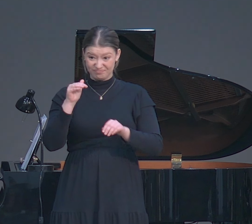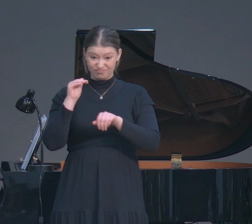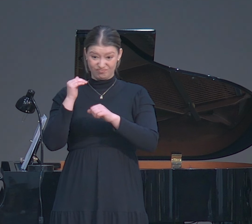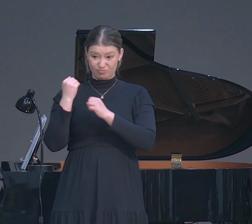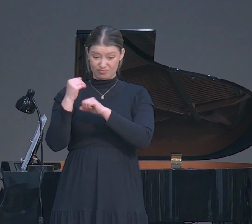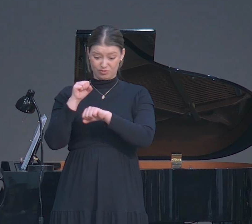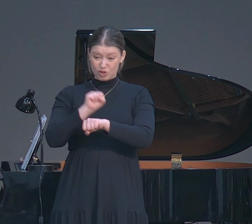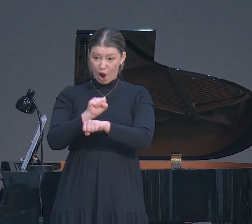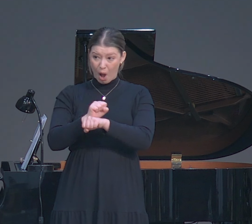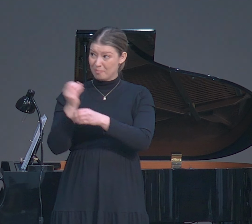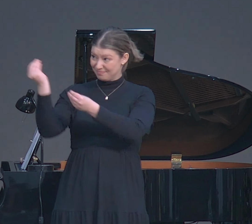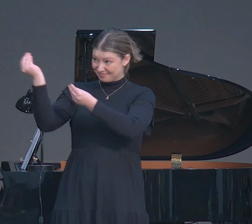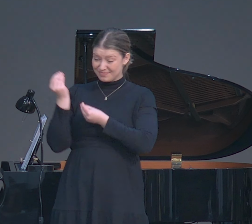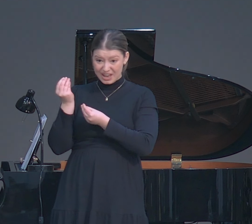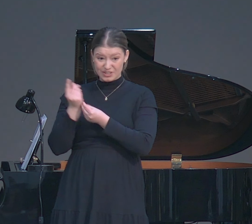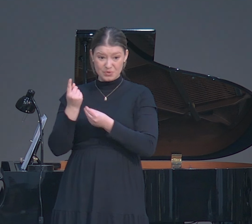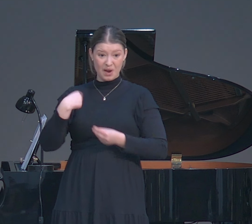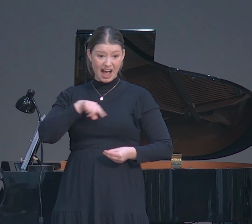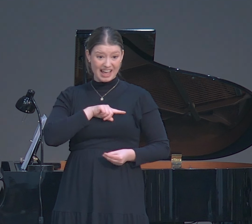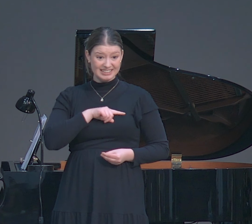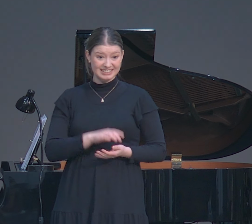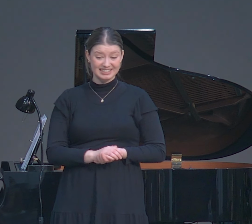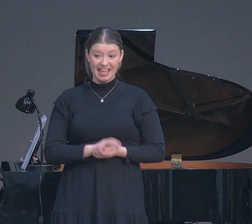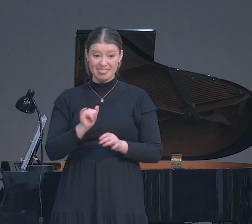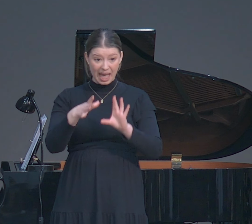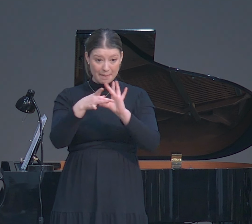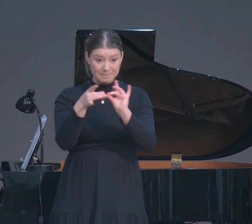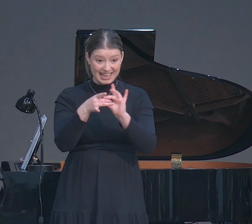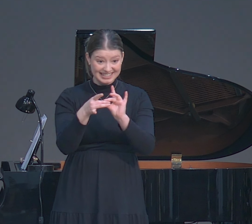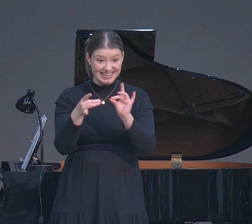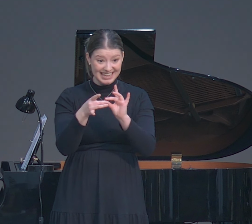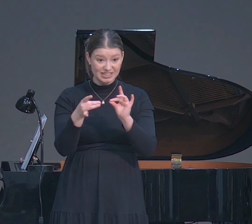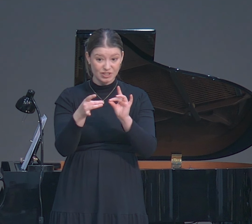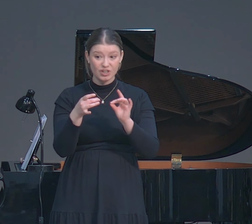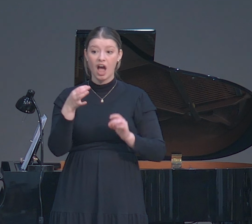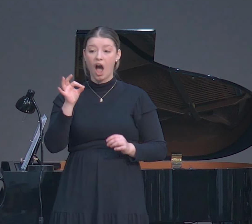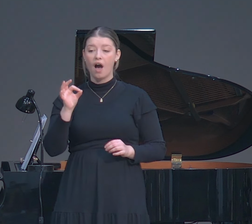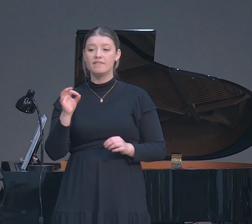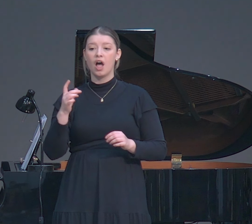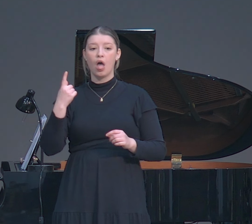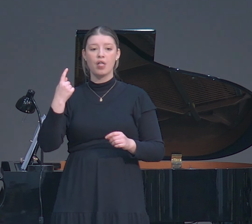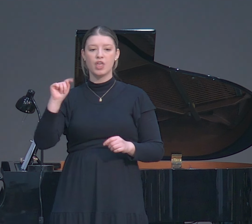would be the message of Jesus' great commission